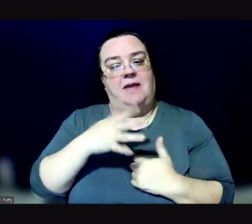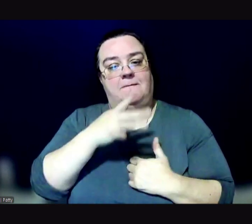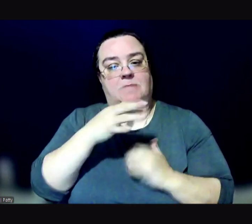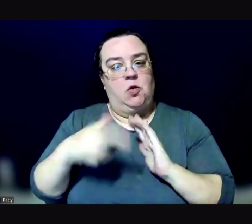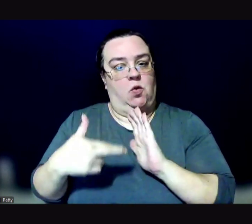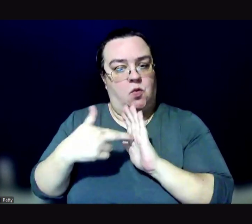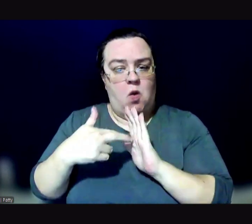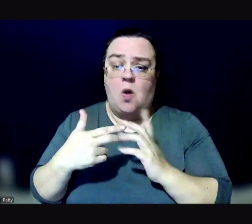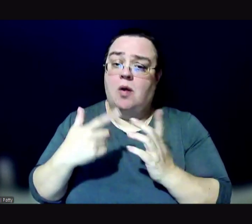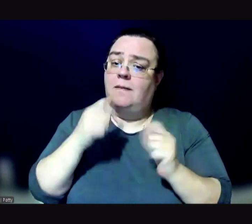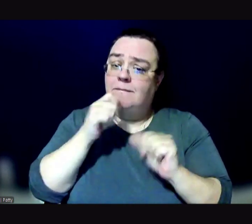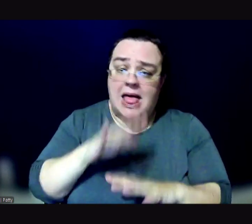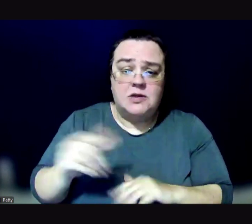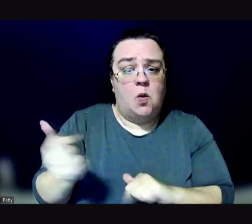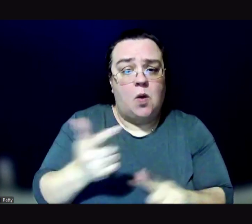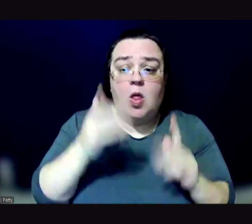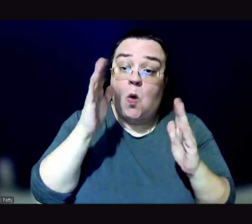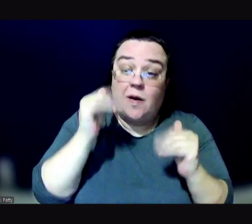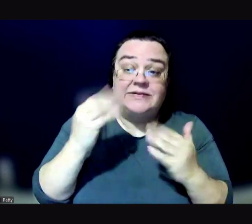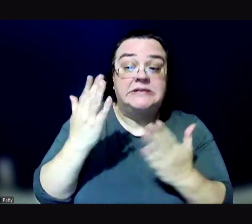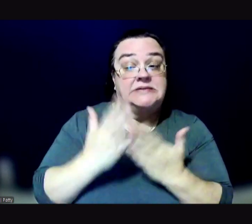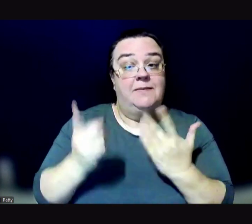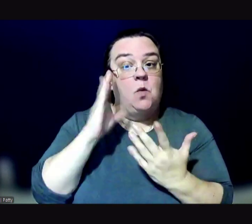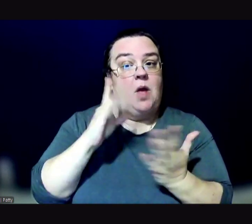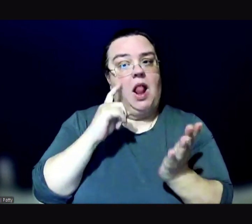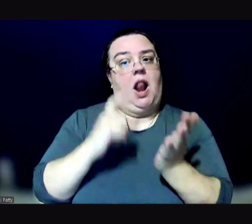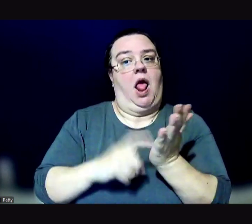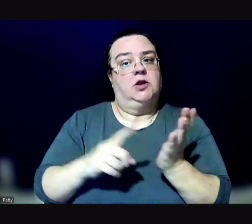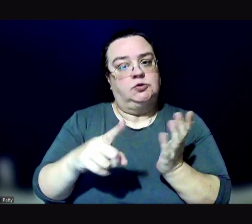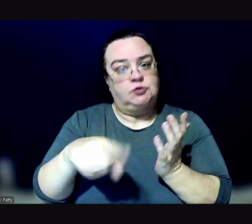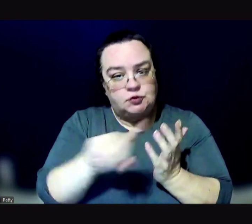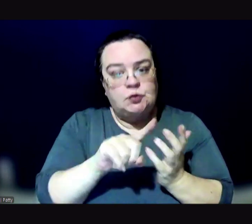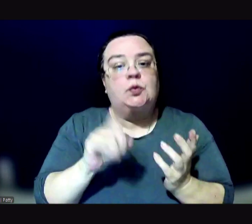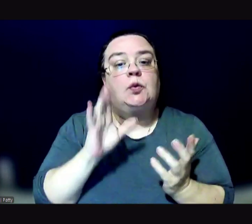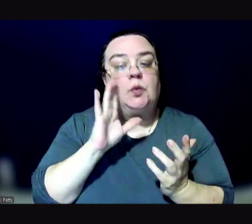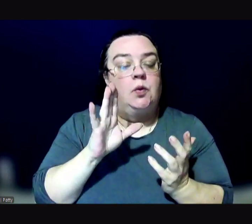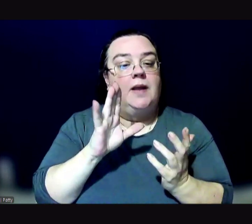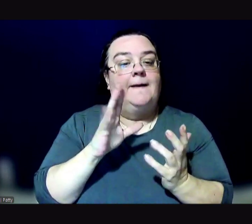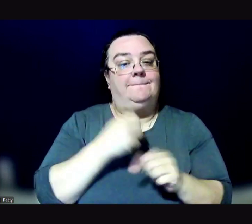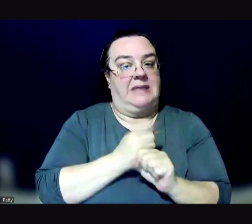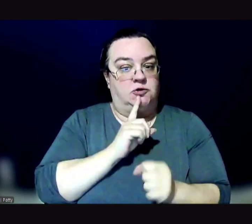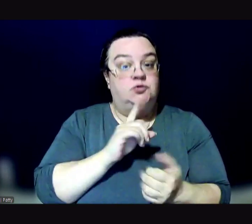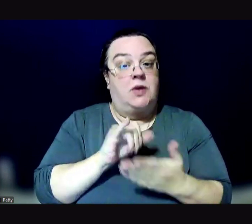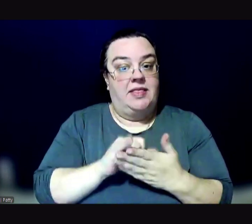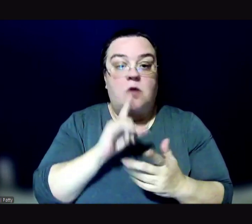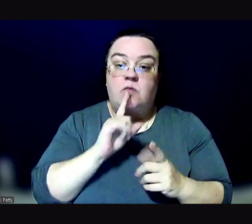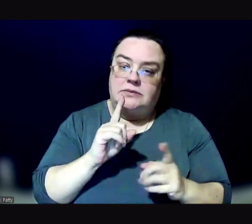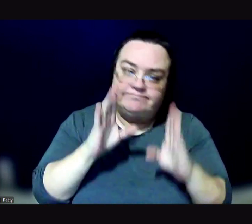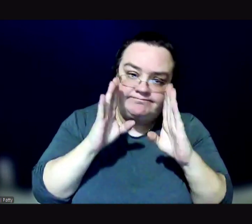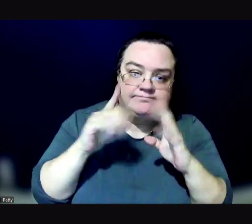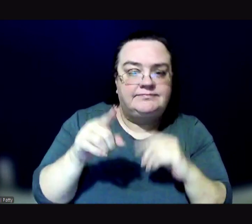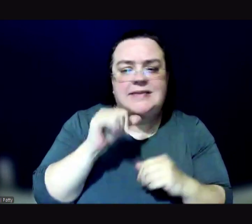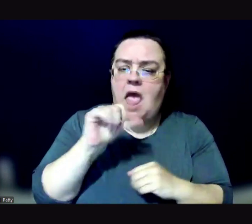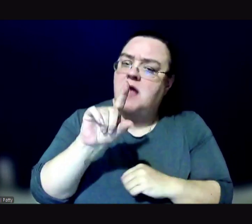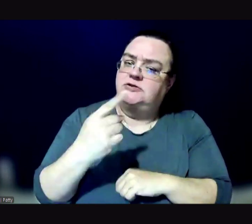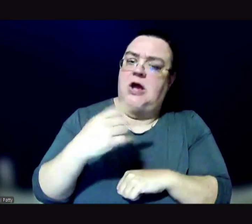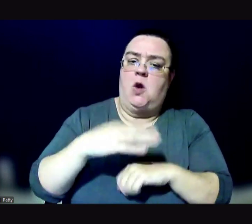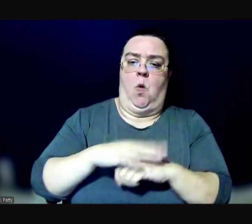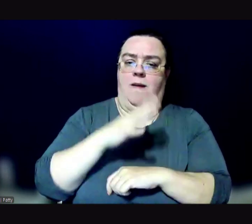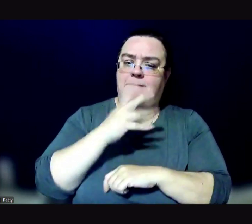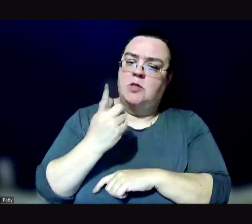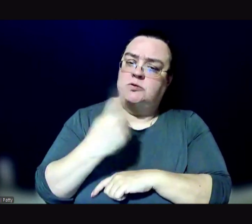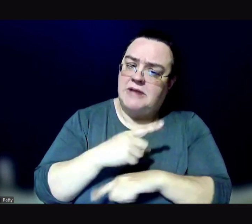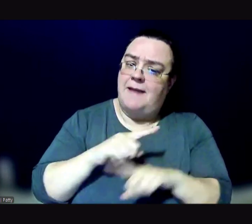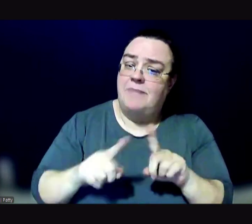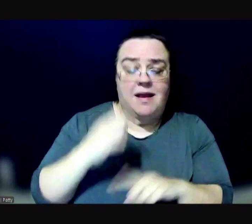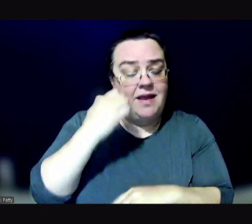be acknowledging you and making sure that you are recognized, not just on that day, but every day. And